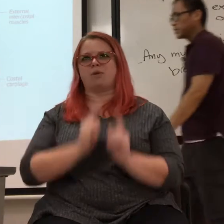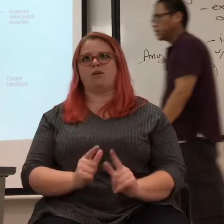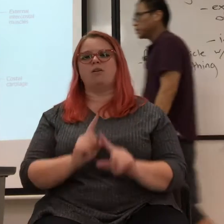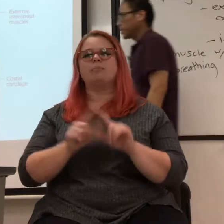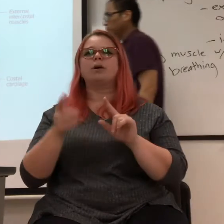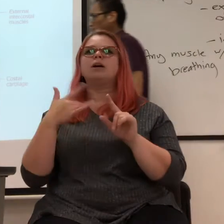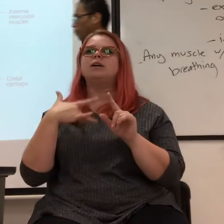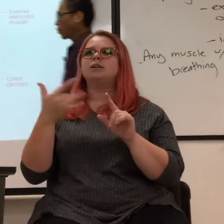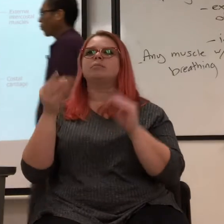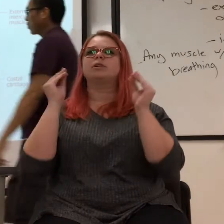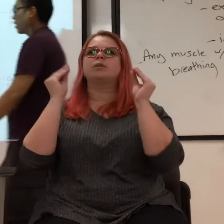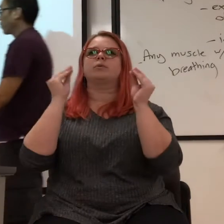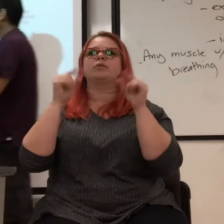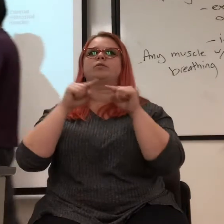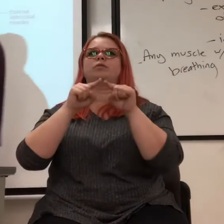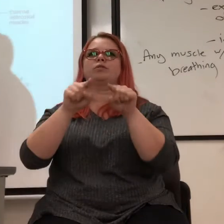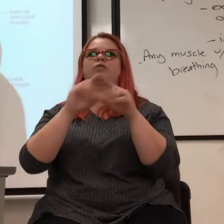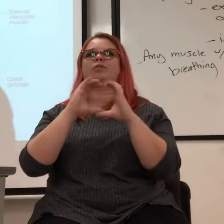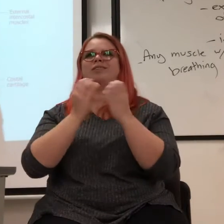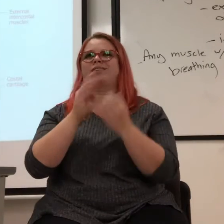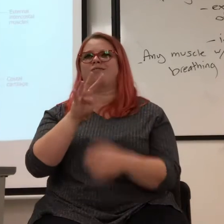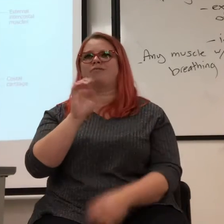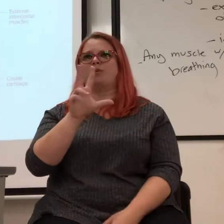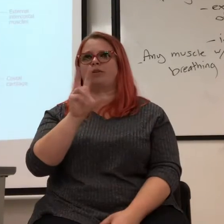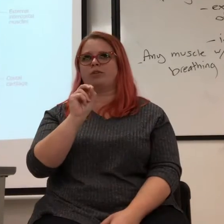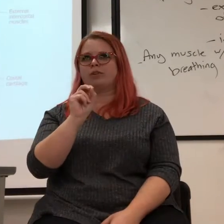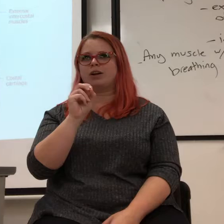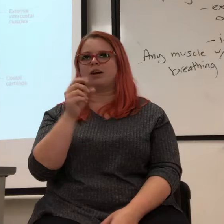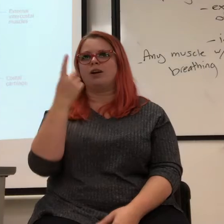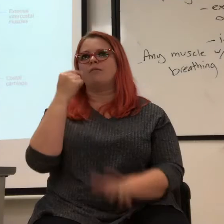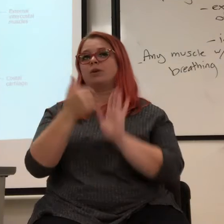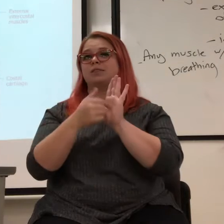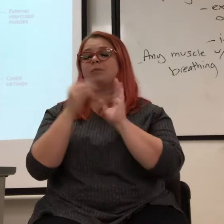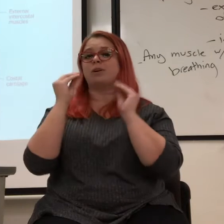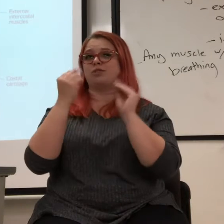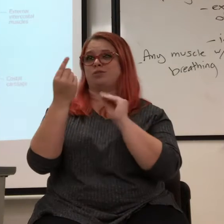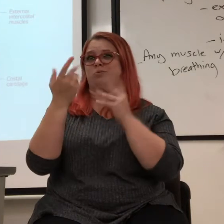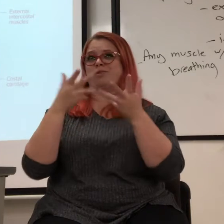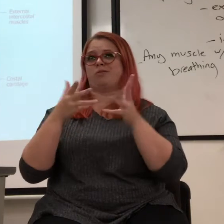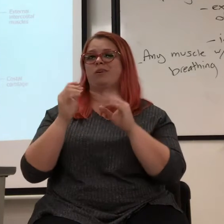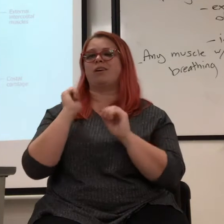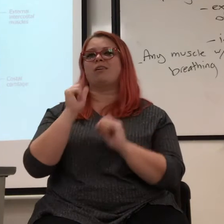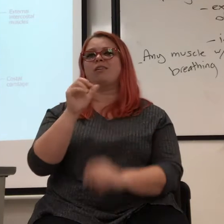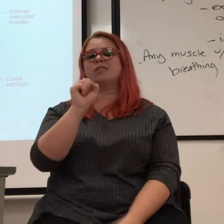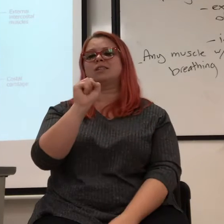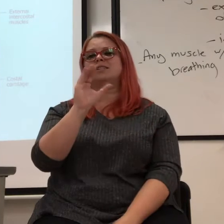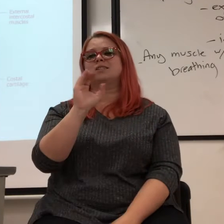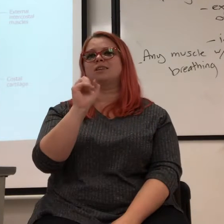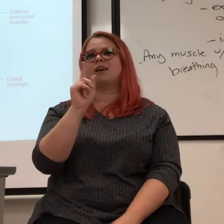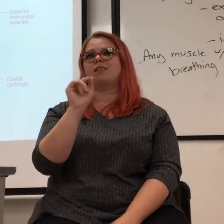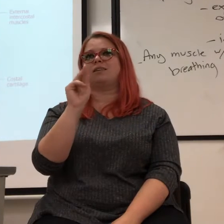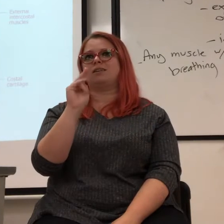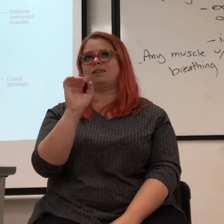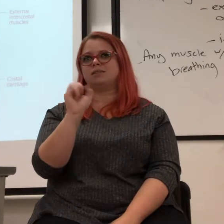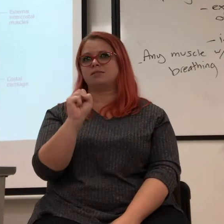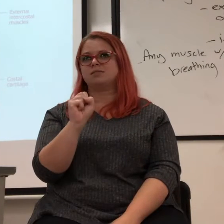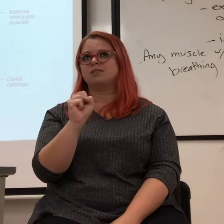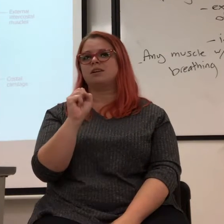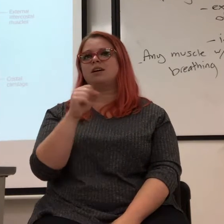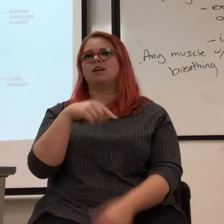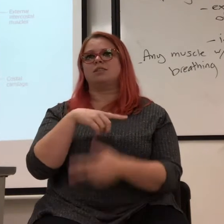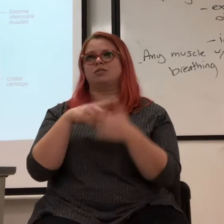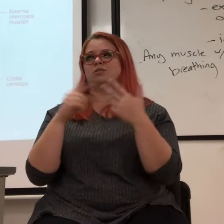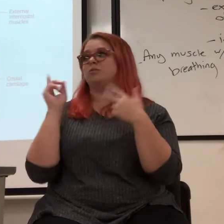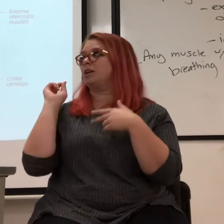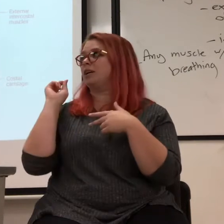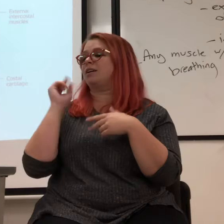we usually teach them in 4:30. For example, well, I taught you one already. All the scalenes, these three here, which have